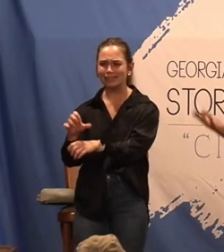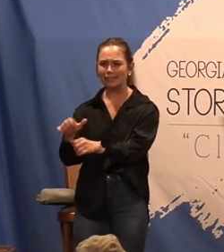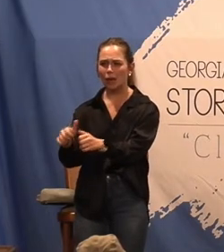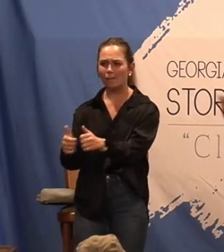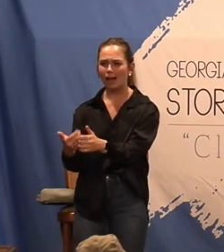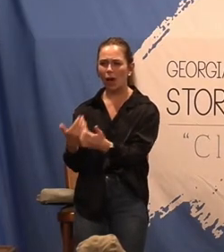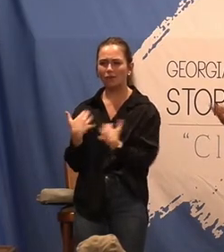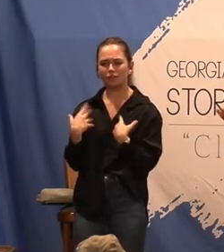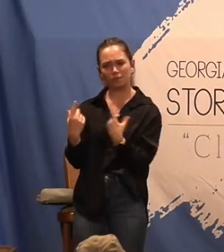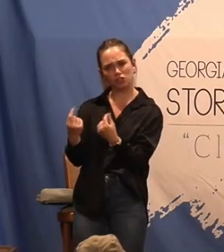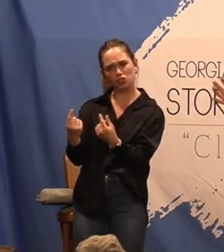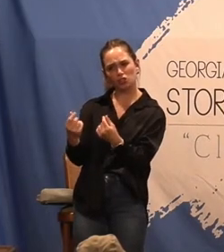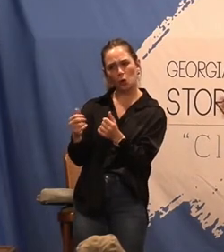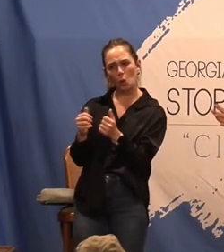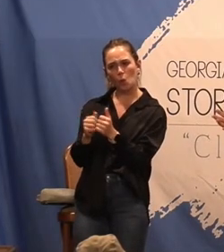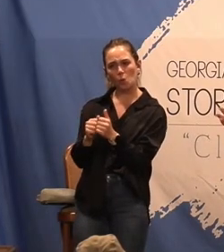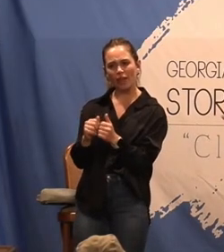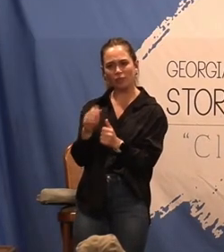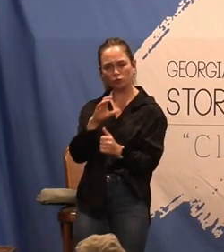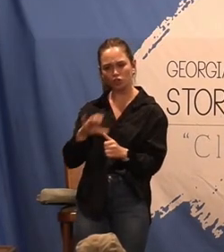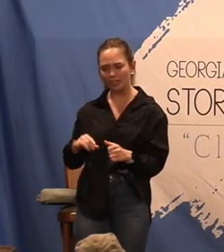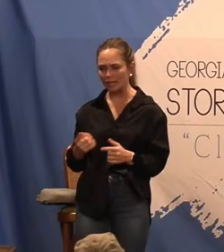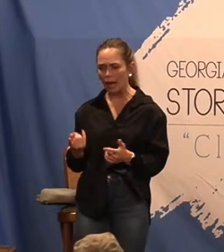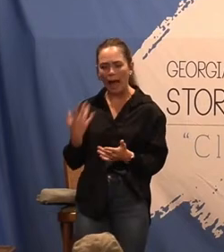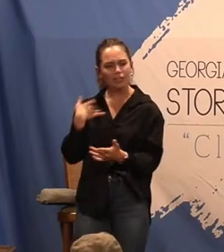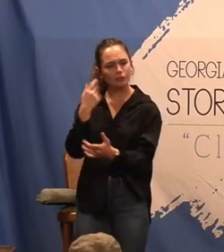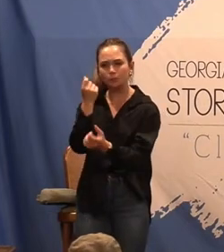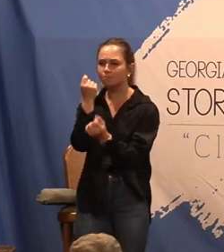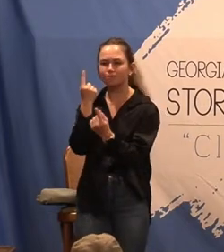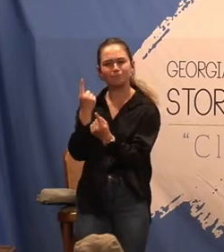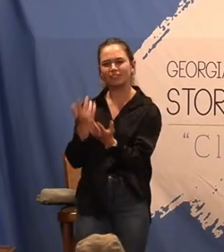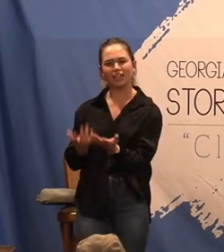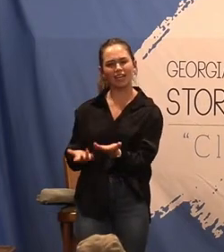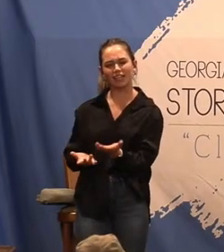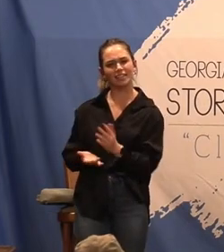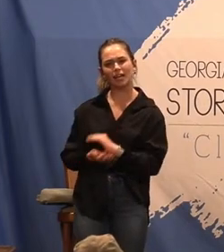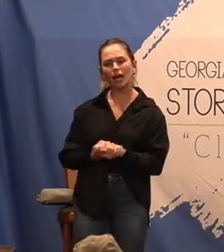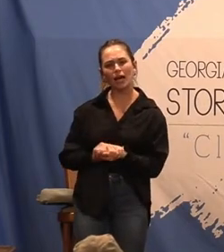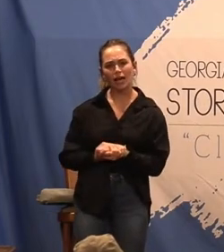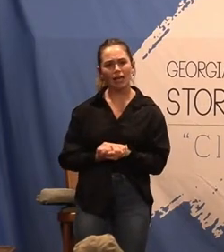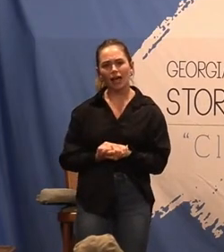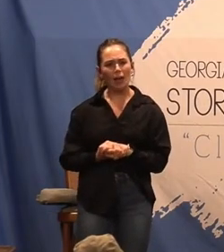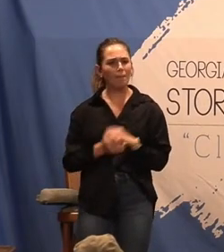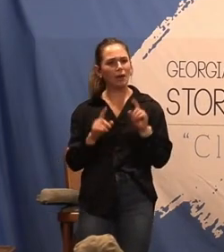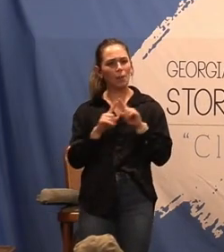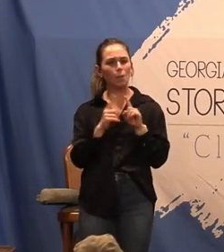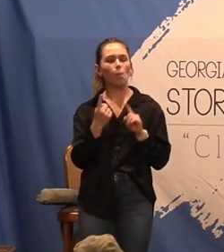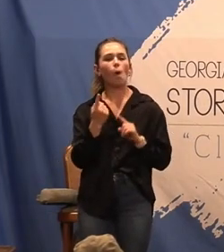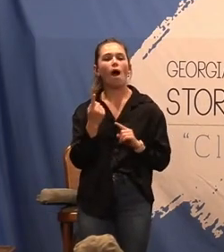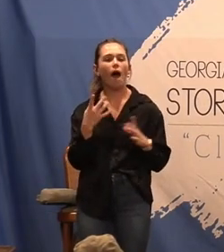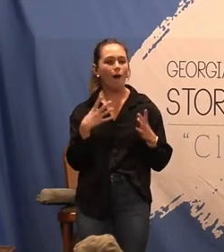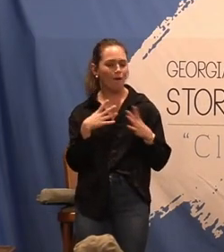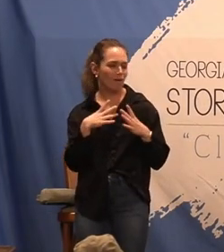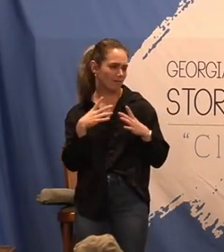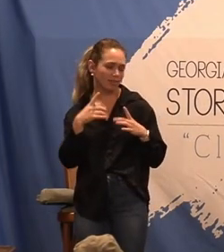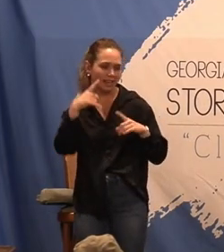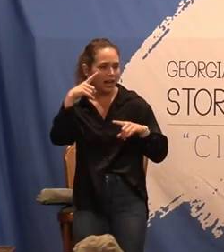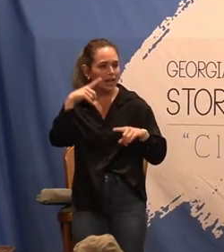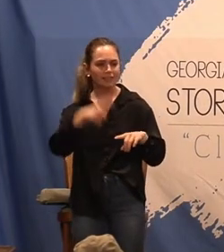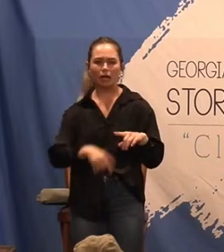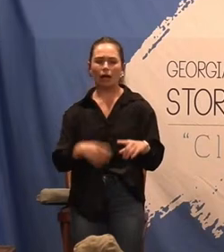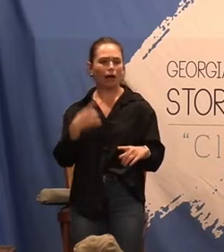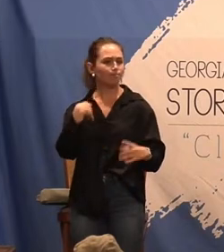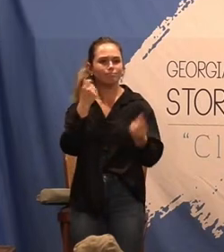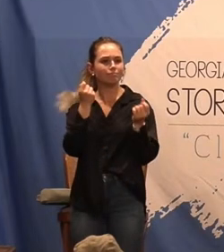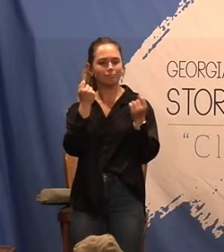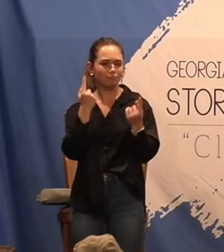had something to do with Christianity. I still don't get it. But there was one holiday that I could not wrap my